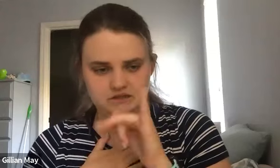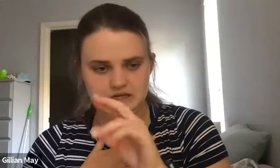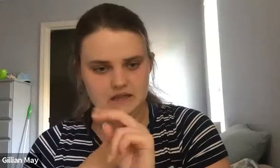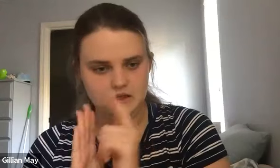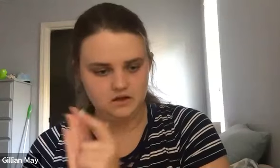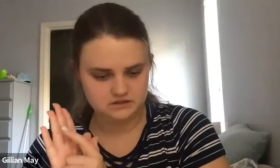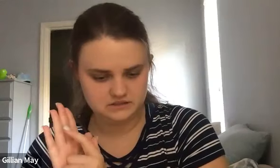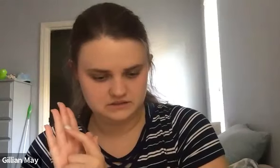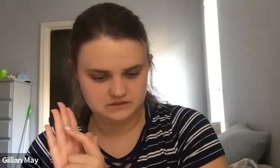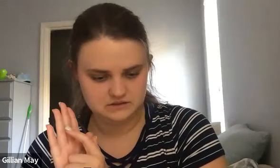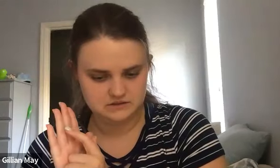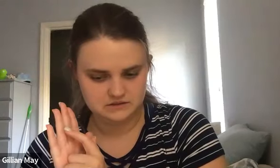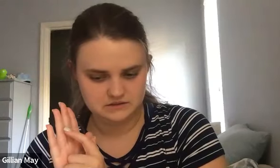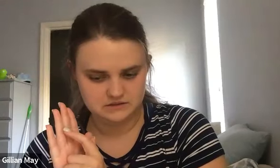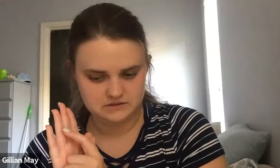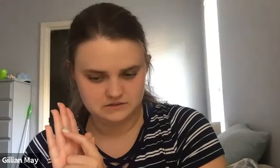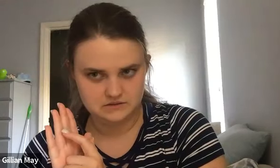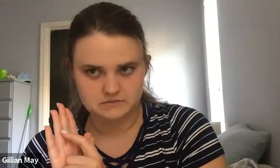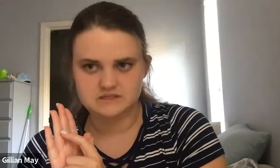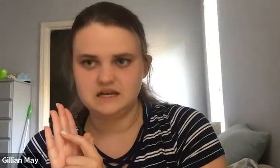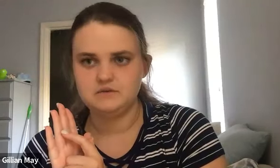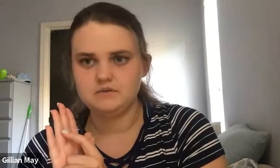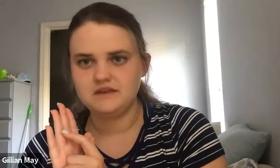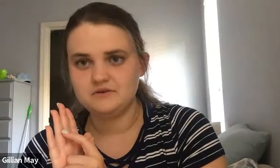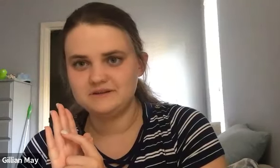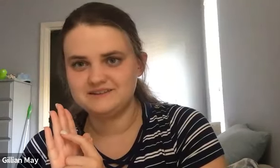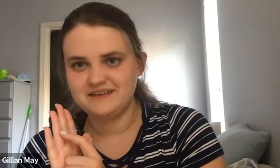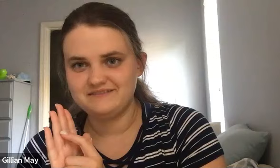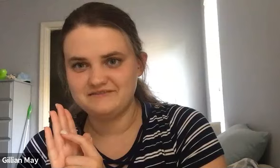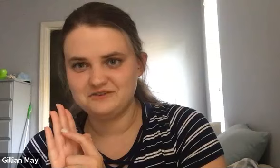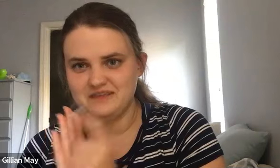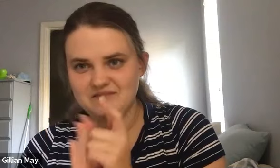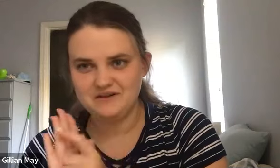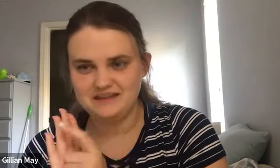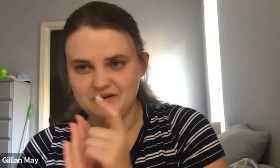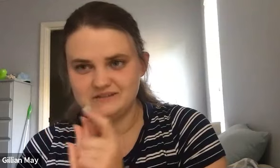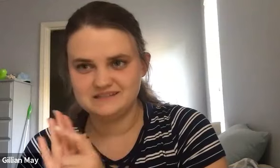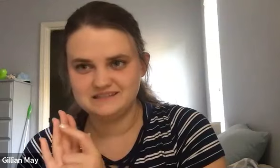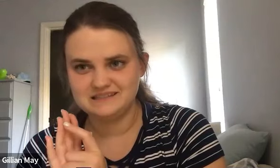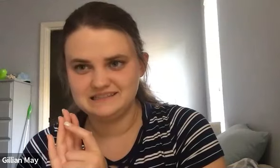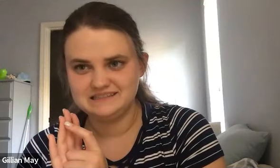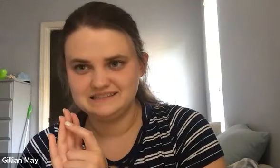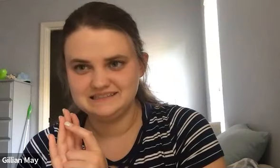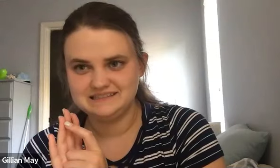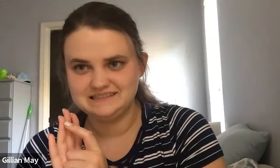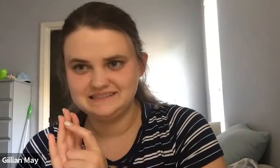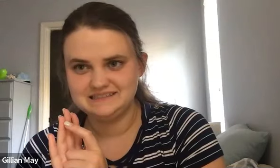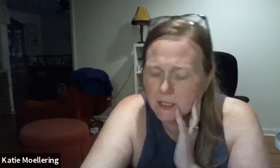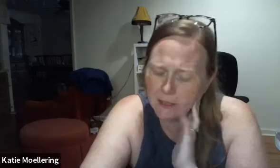did in-laws. Miss Katie, what were the other ones on that after the in-laws? We